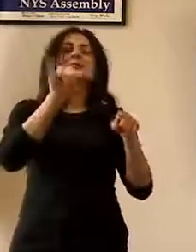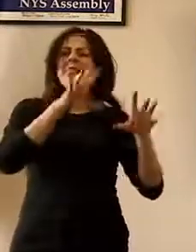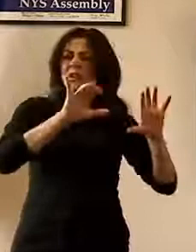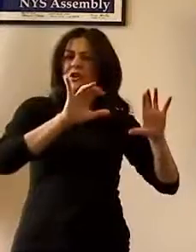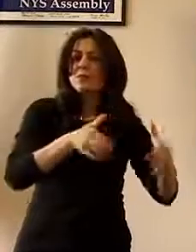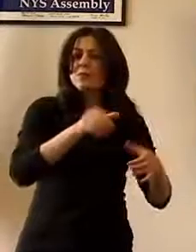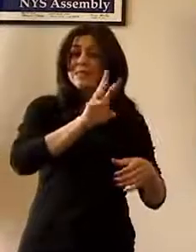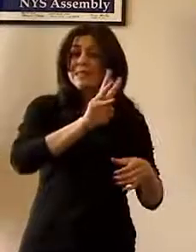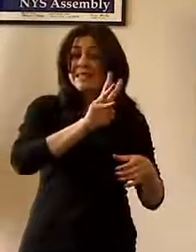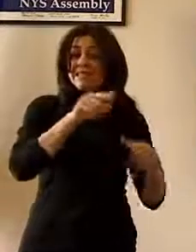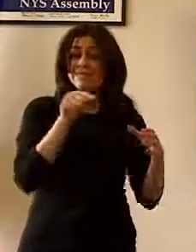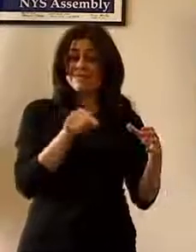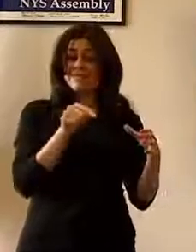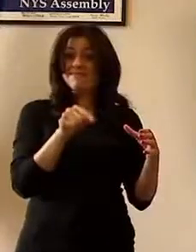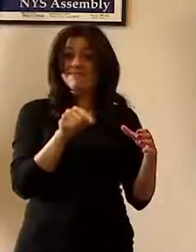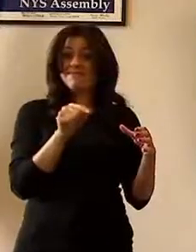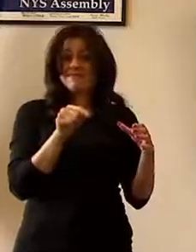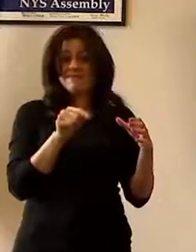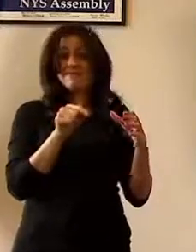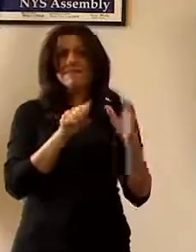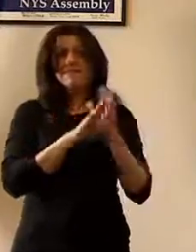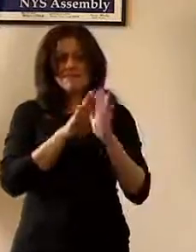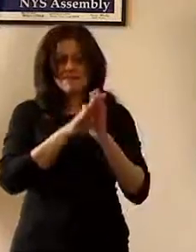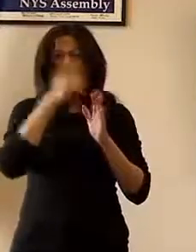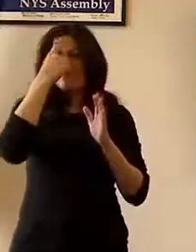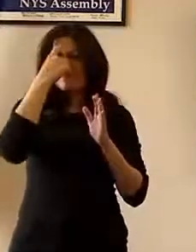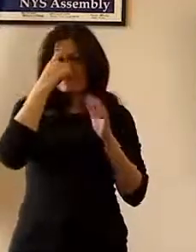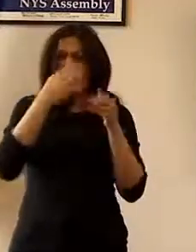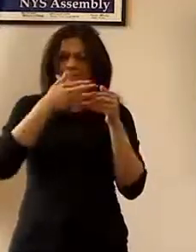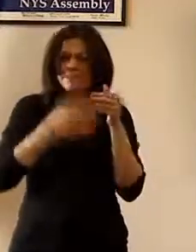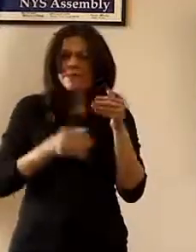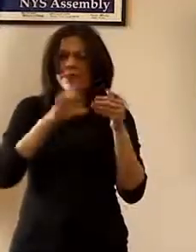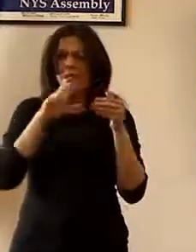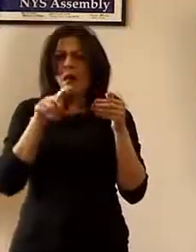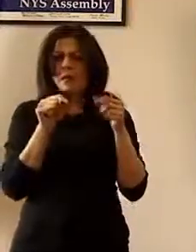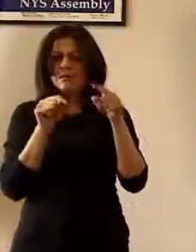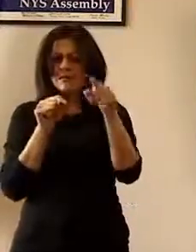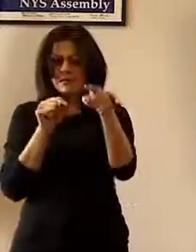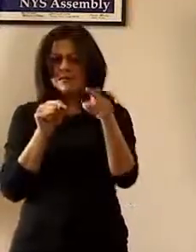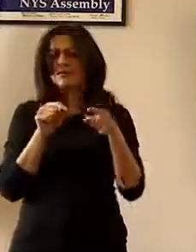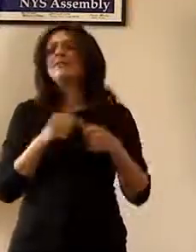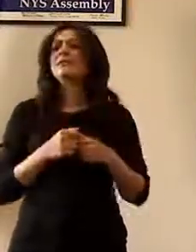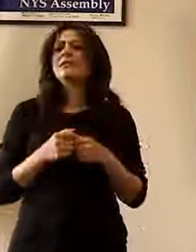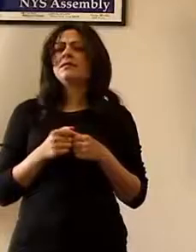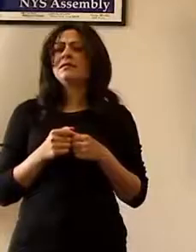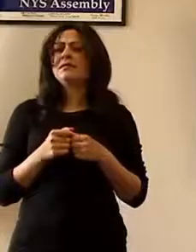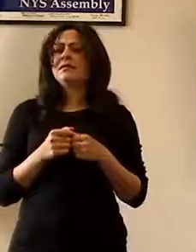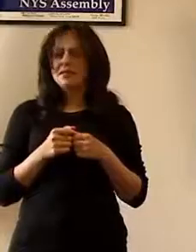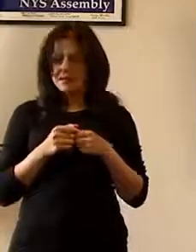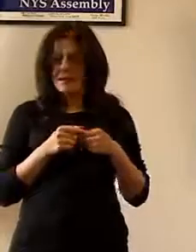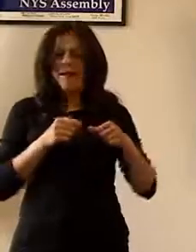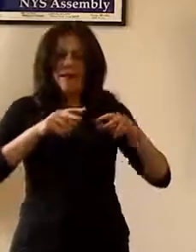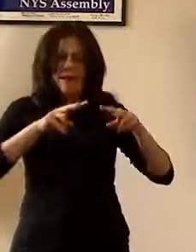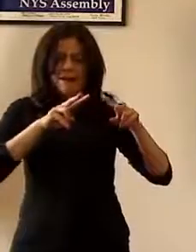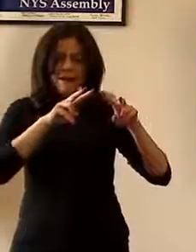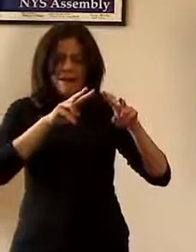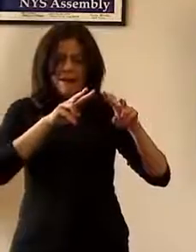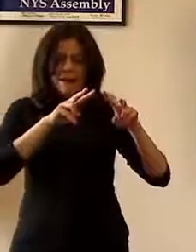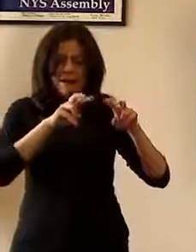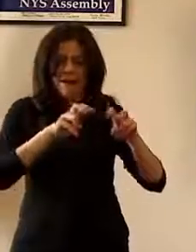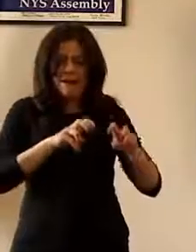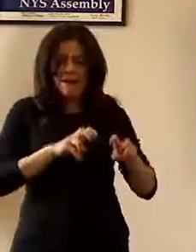there were 6 individuals that were identified post-authorization. During the clinical